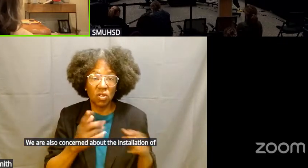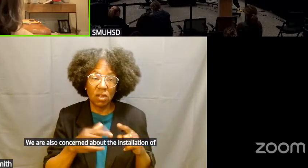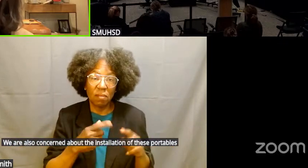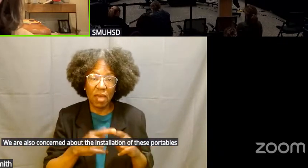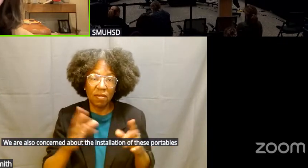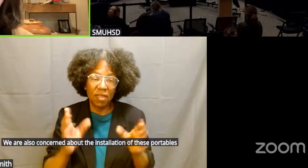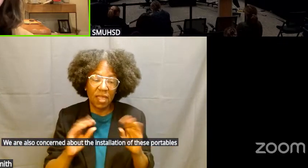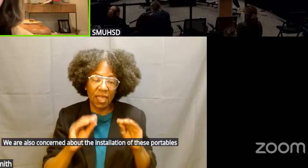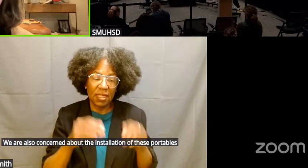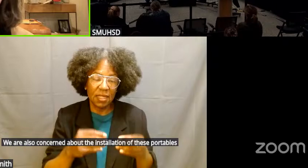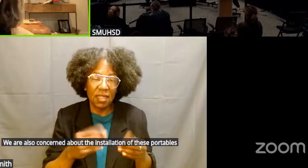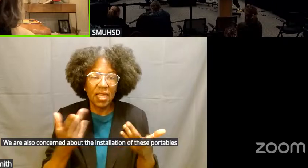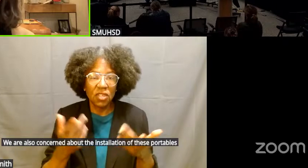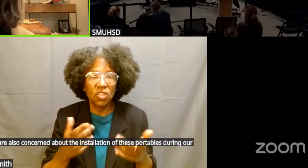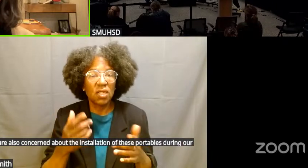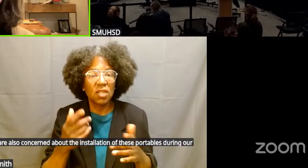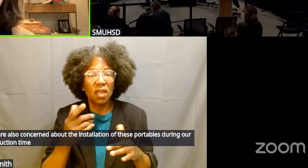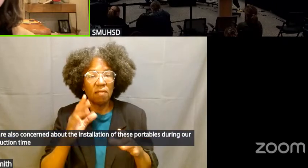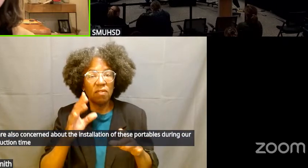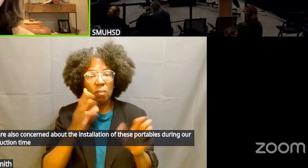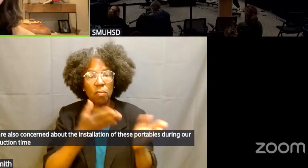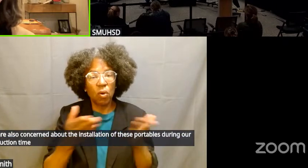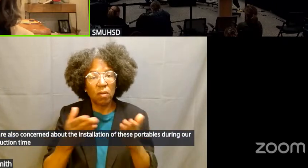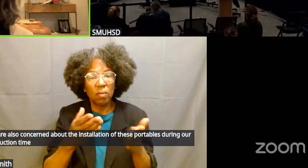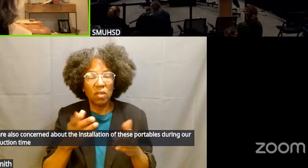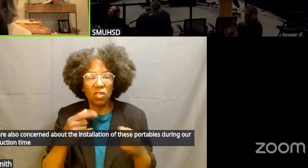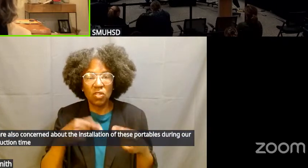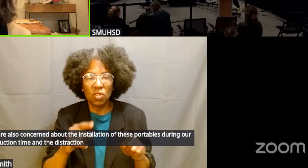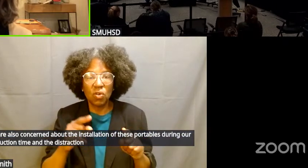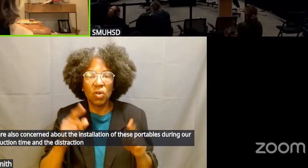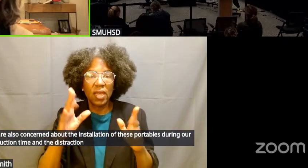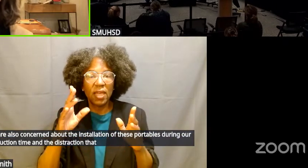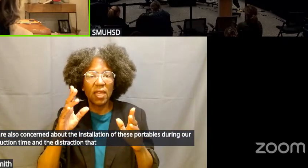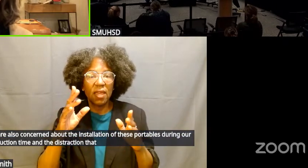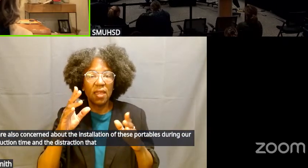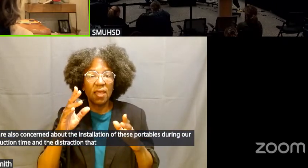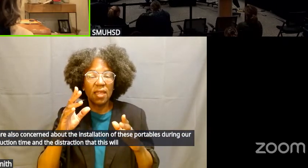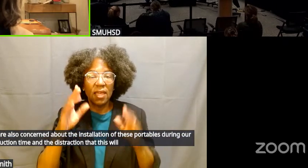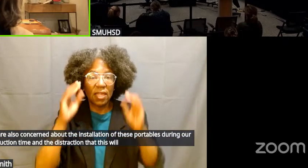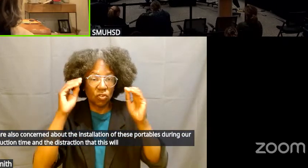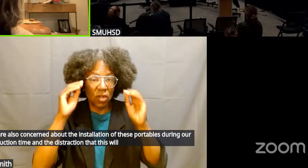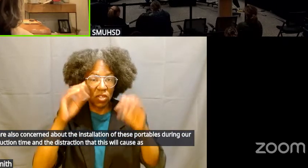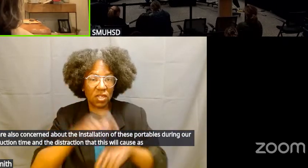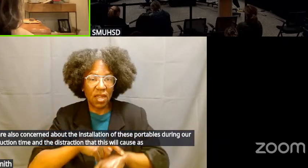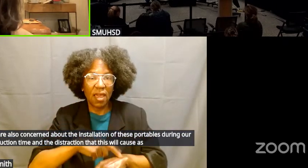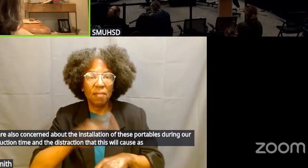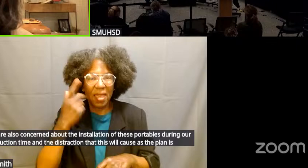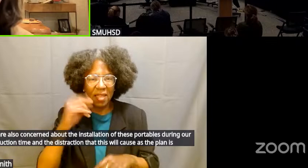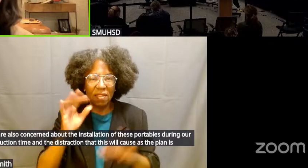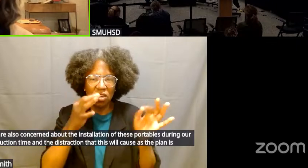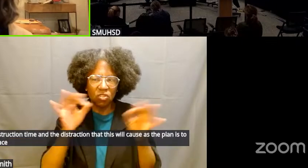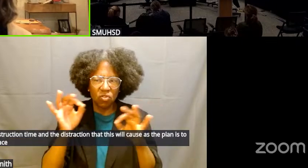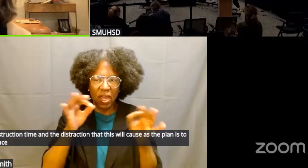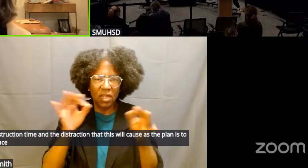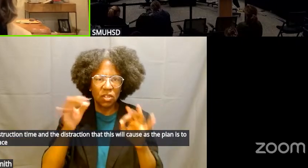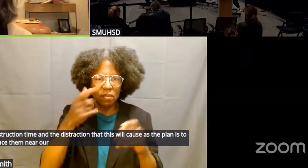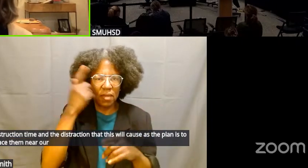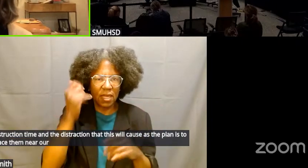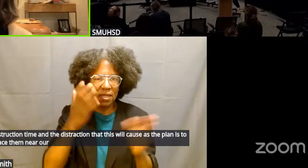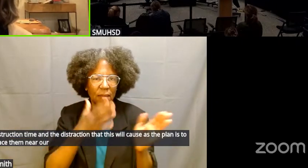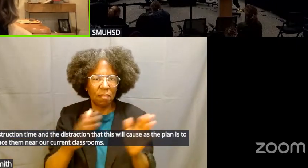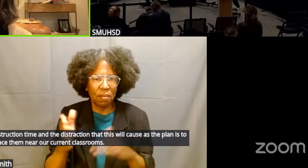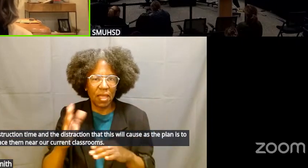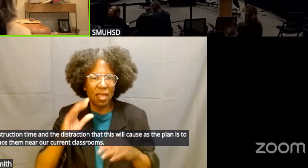our instruction time and the distraction that this will cause, as the plan is to place them near our current